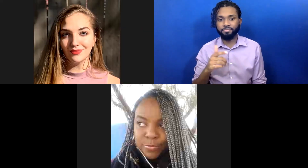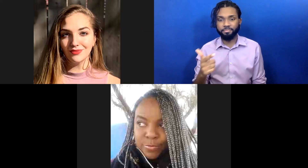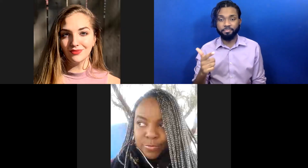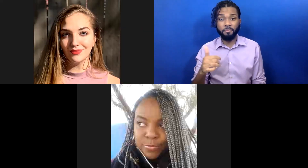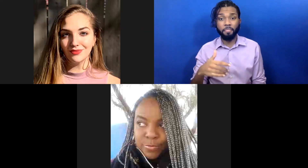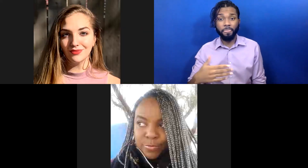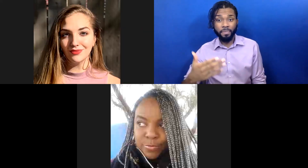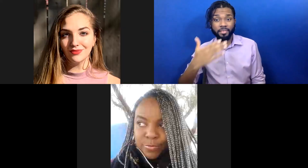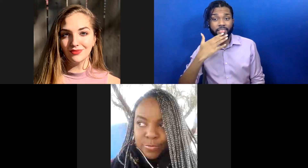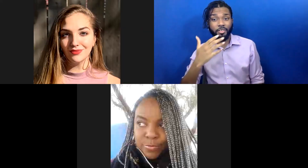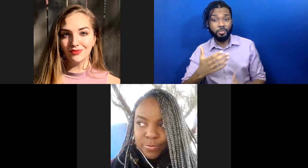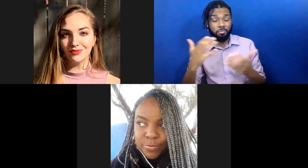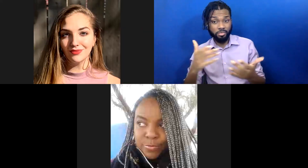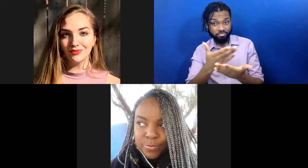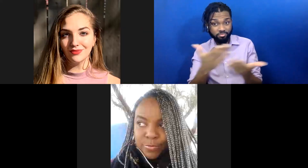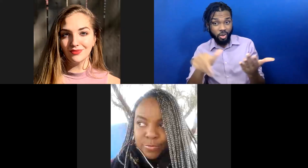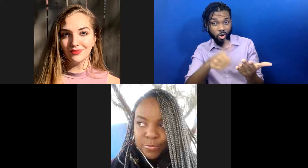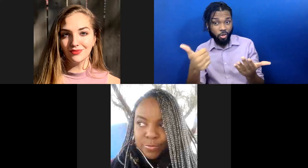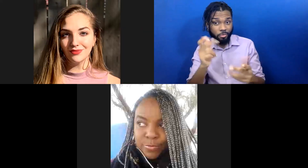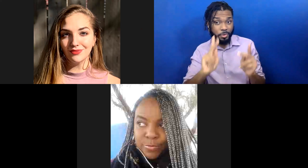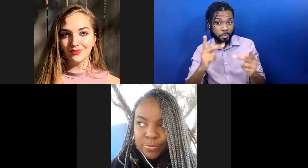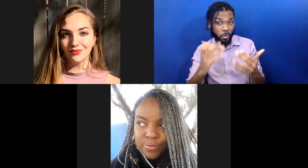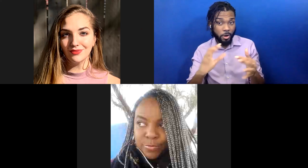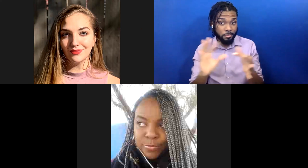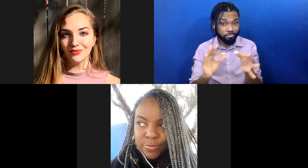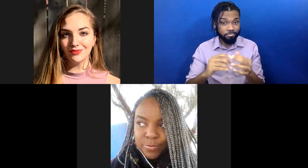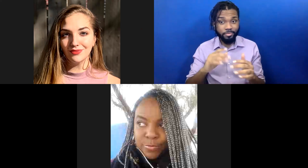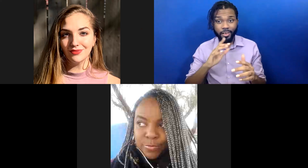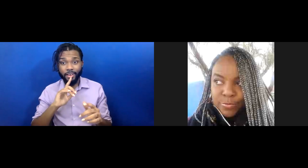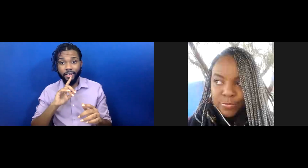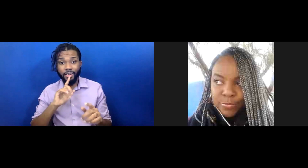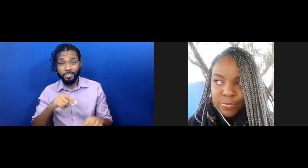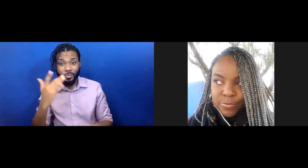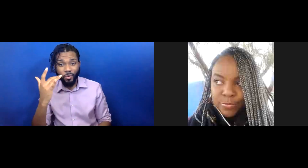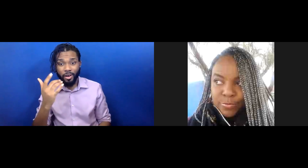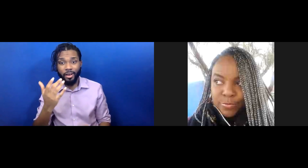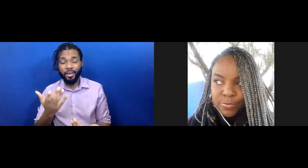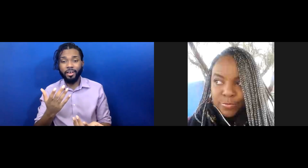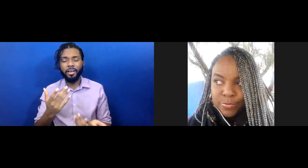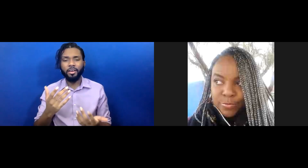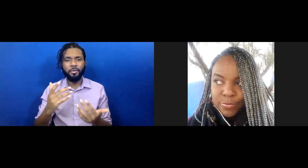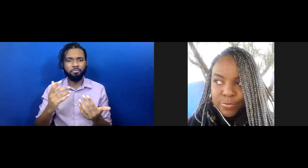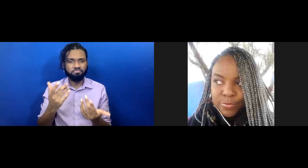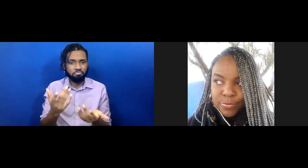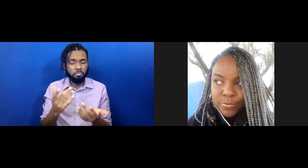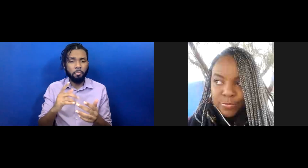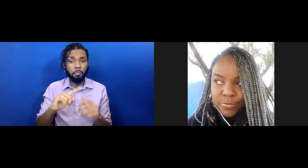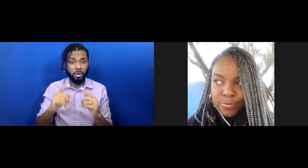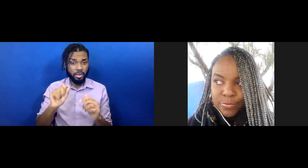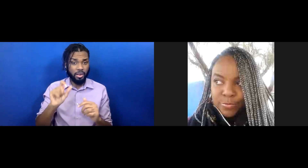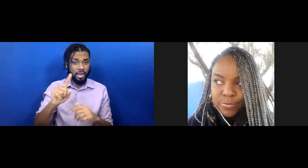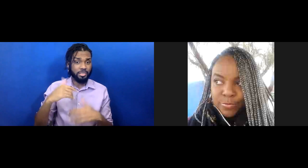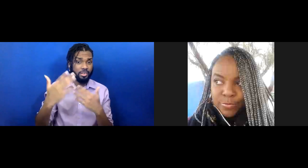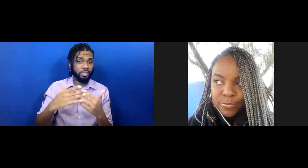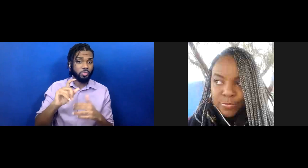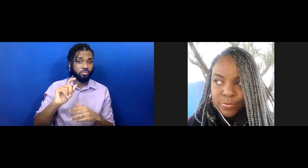want to jump in a little bit with your why, or you could pick the next question up? How do we see this moving forward? So I see